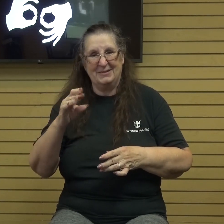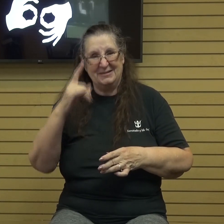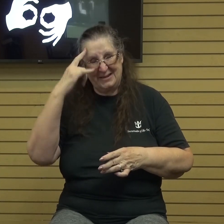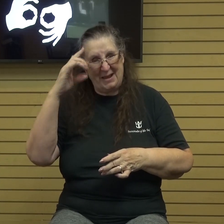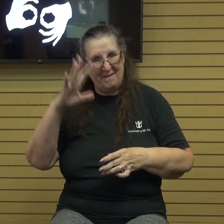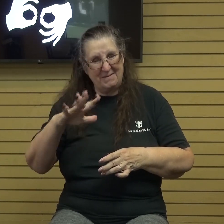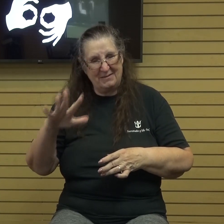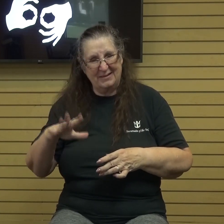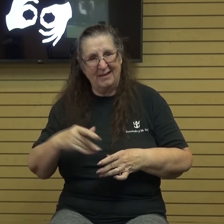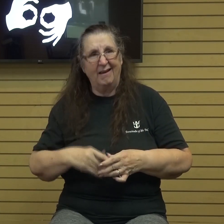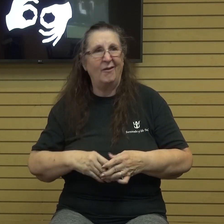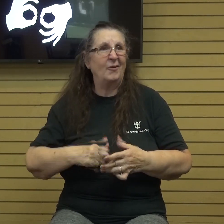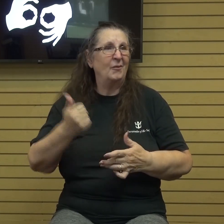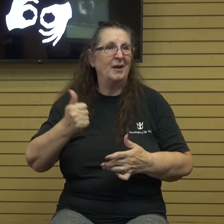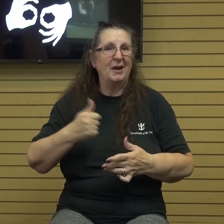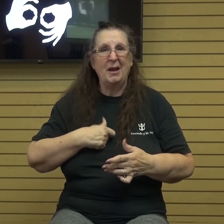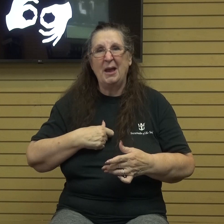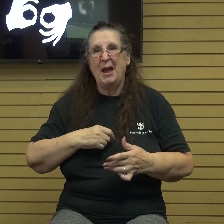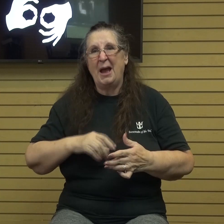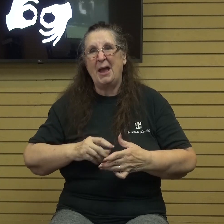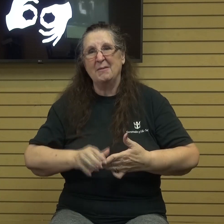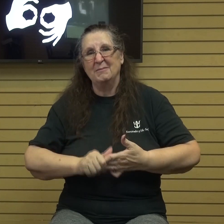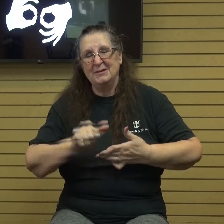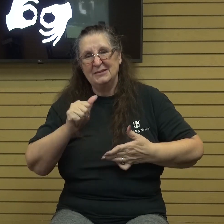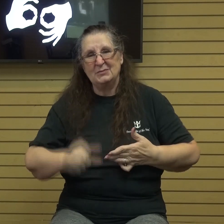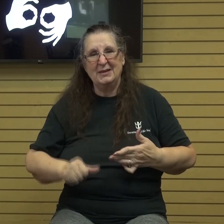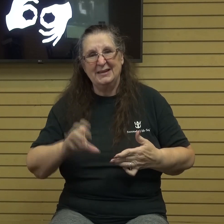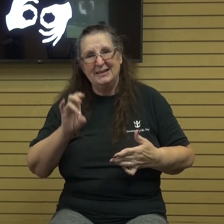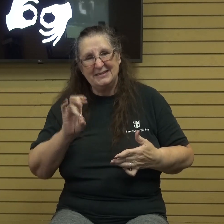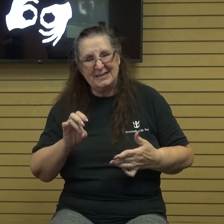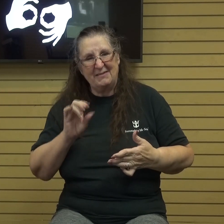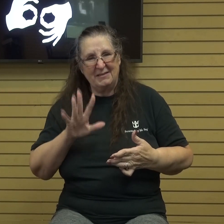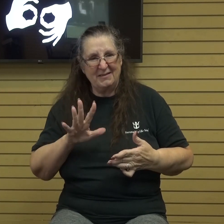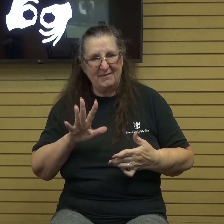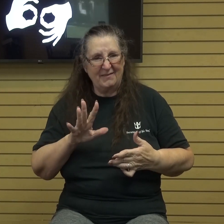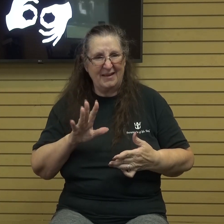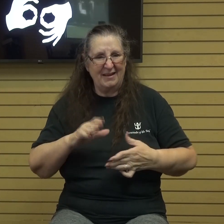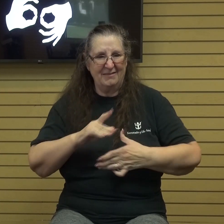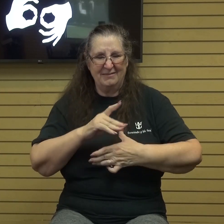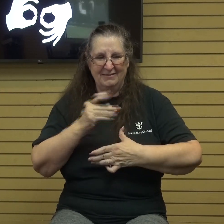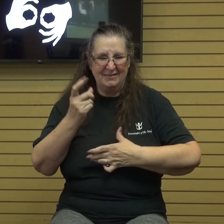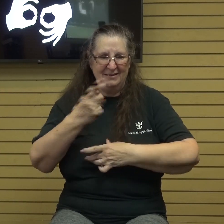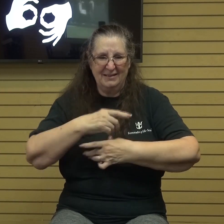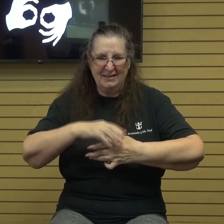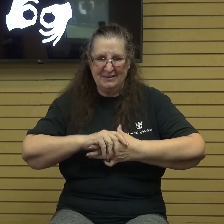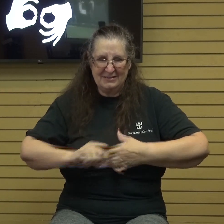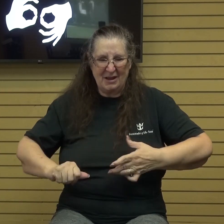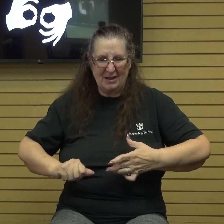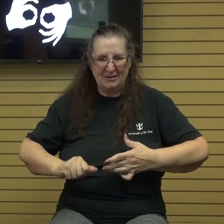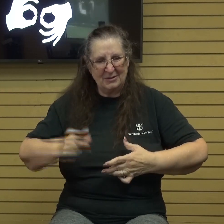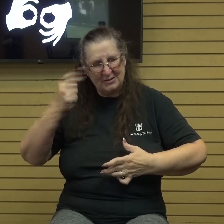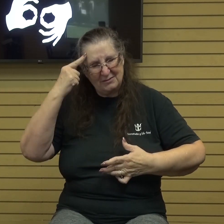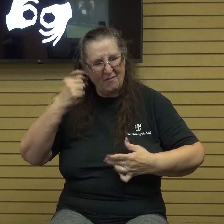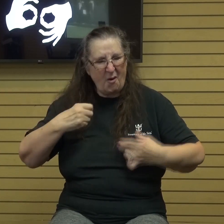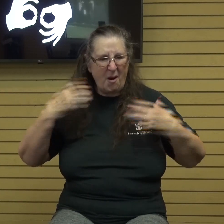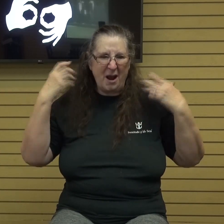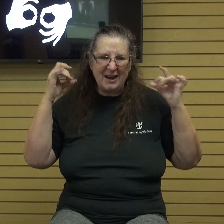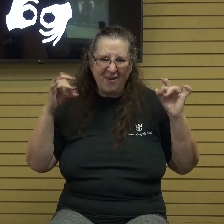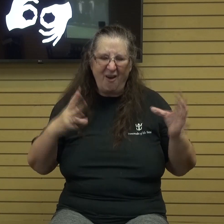another thing. Oh, great, I'm gonna spend $75 to fill up my tank to go to the beach and have a miserable day. This was, and I was saying, it was my heart